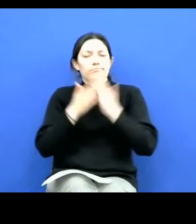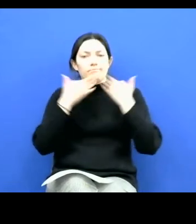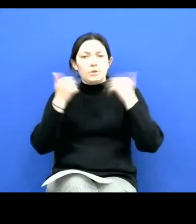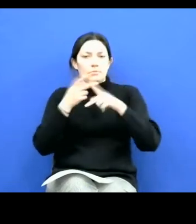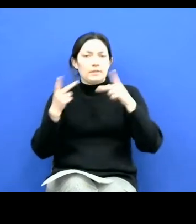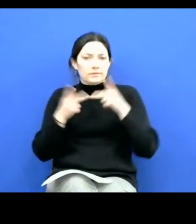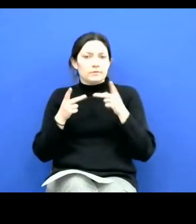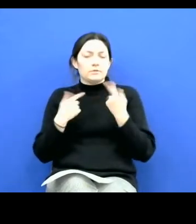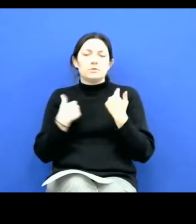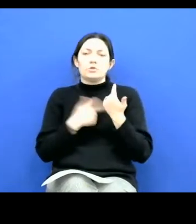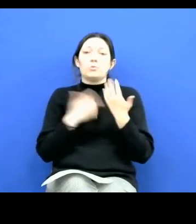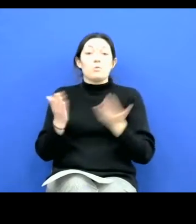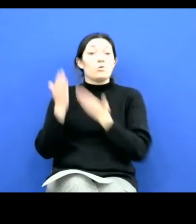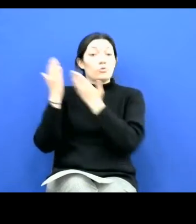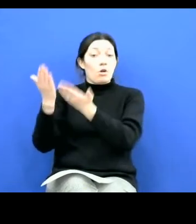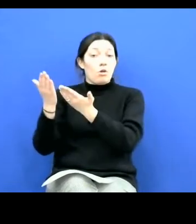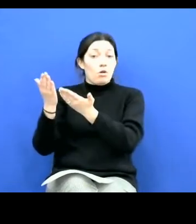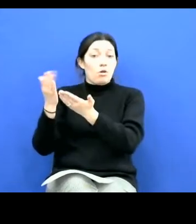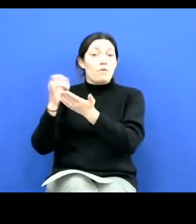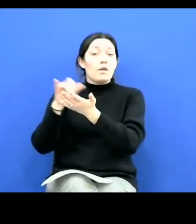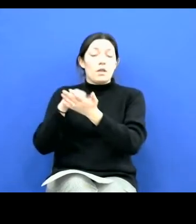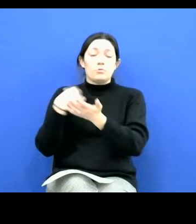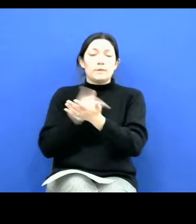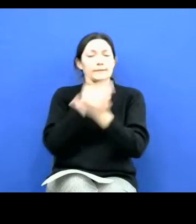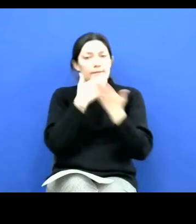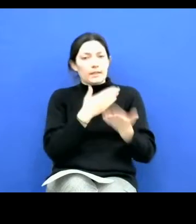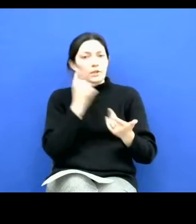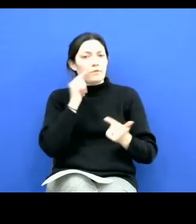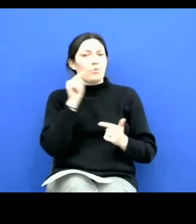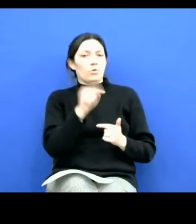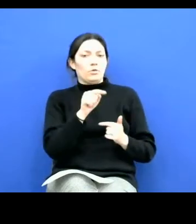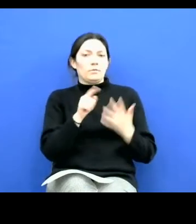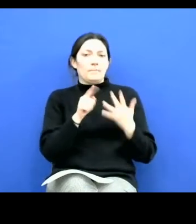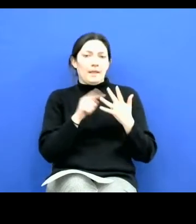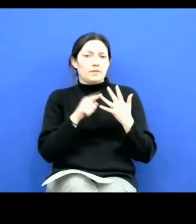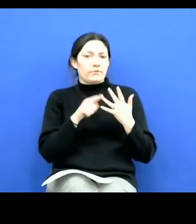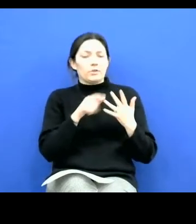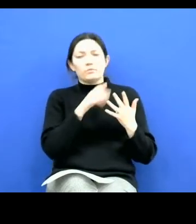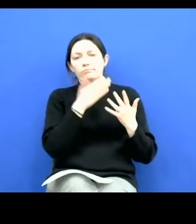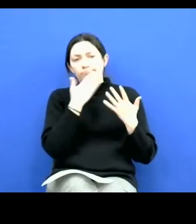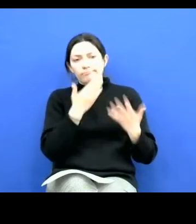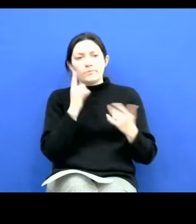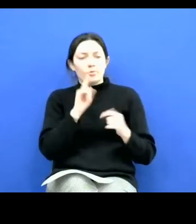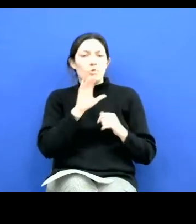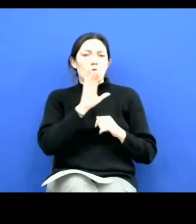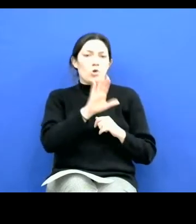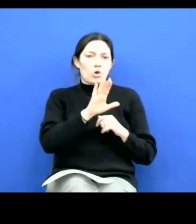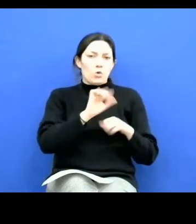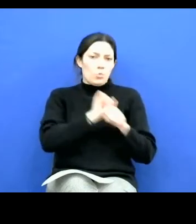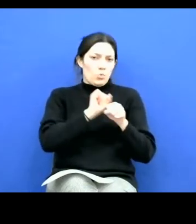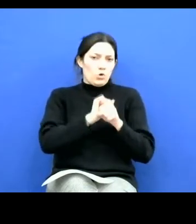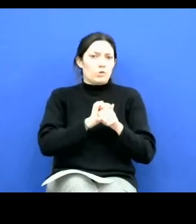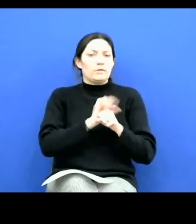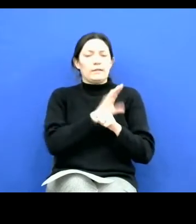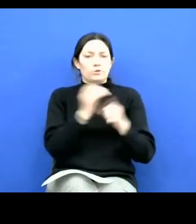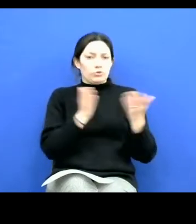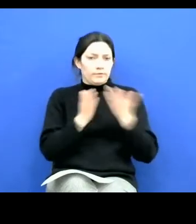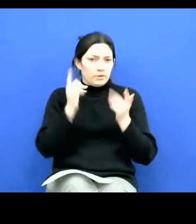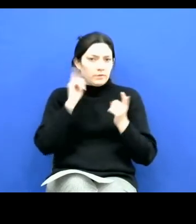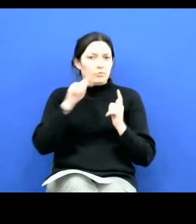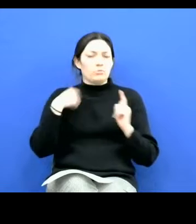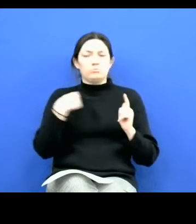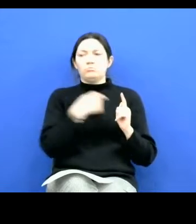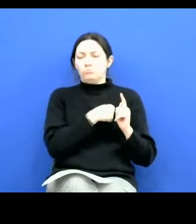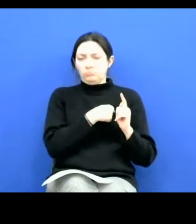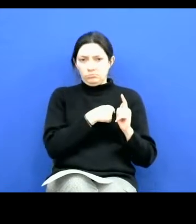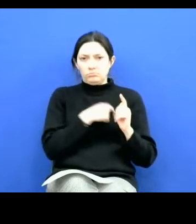be resolved that the Henrietta Town Board thanks Millie Sefranick for her dedication and service to the town of Henrietta, and thanks Millie's family for